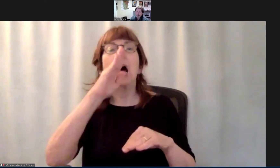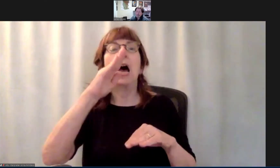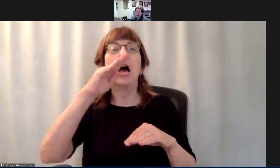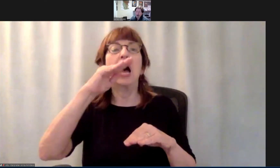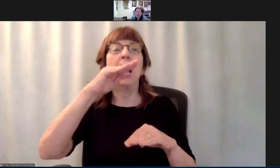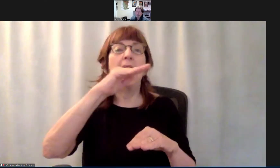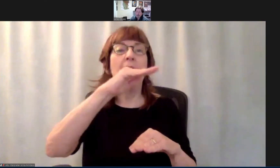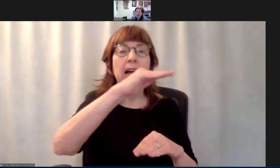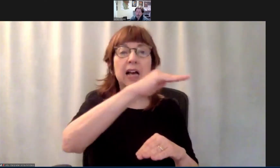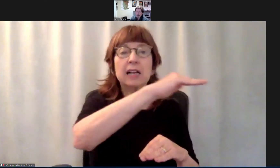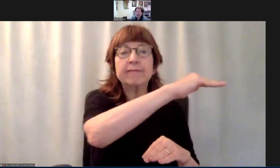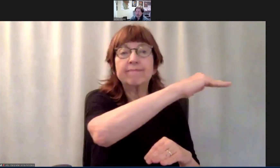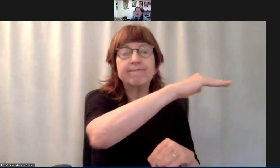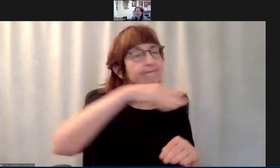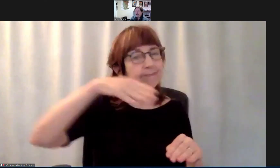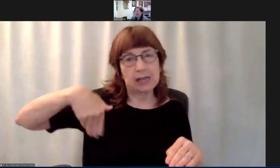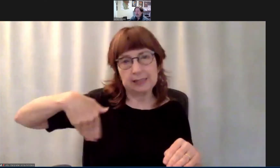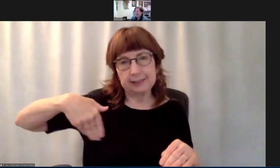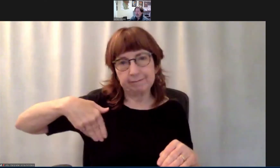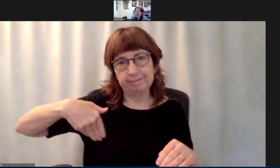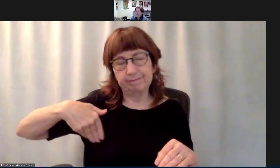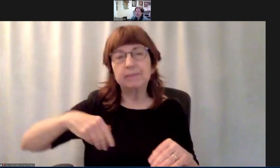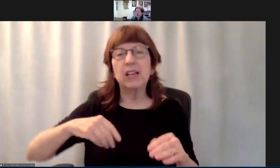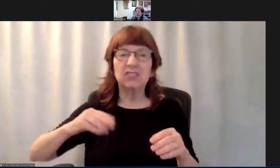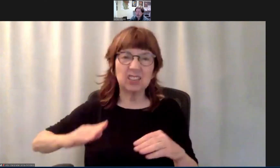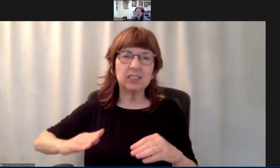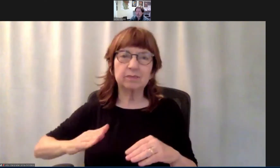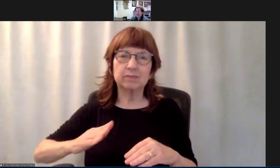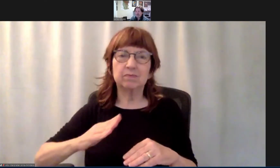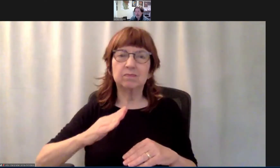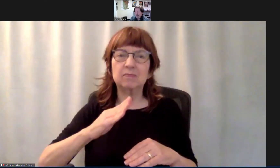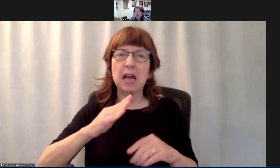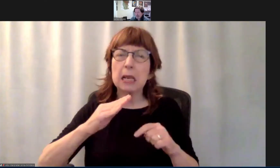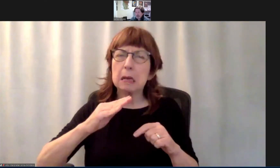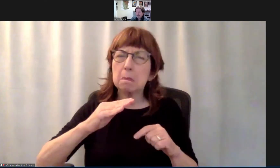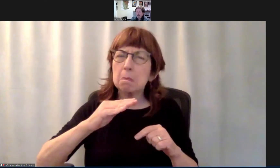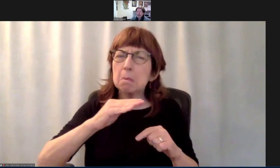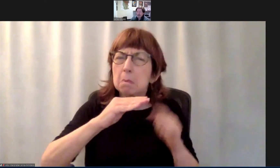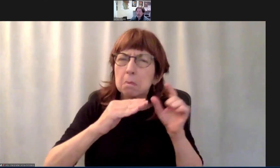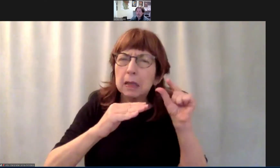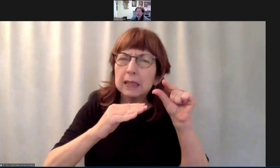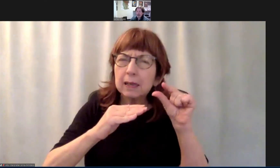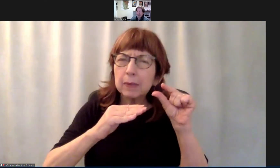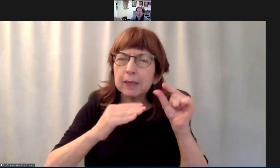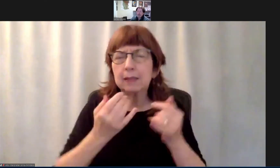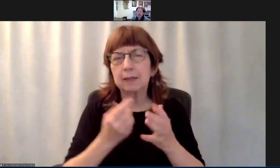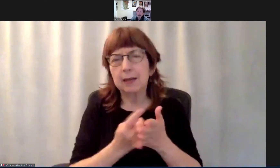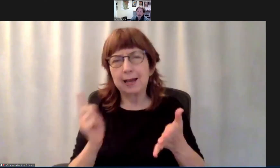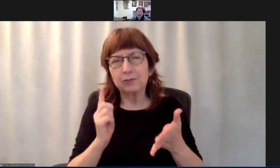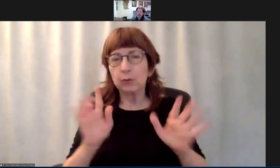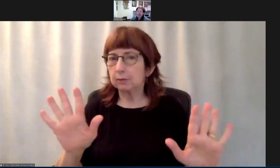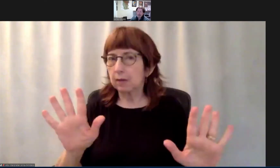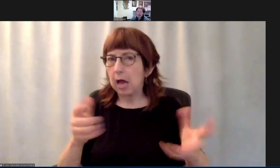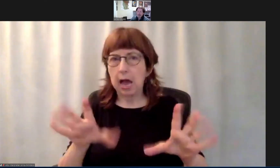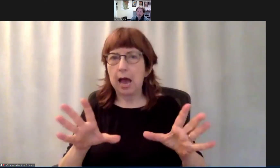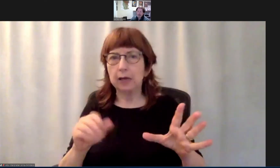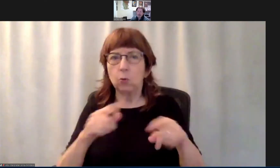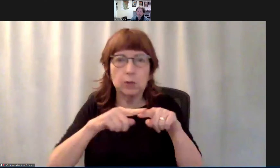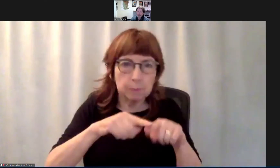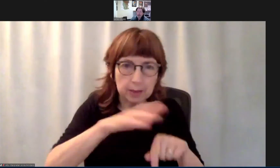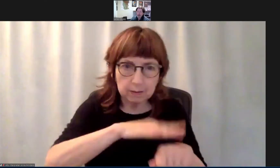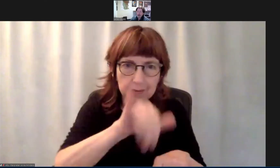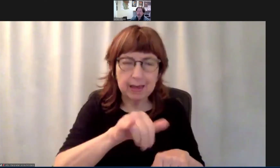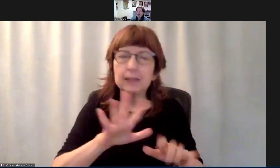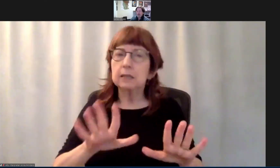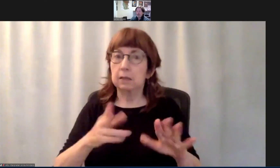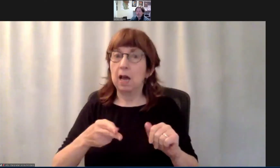a tapering off of the cases. We've had a little whiff of that perhaps in the last week, but I don't want to hang my hat on it. It's